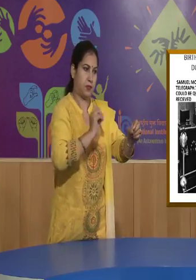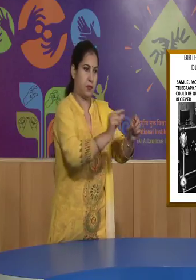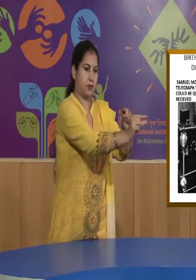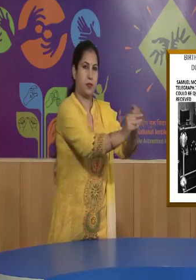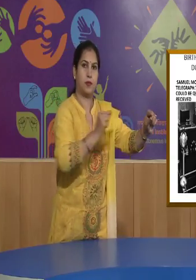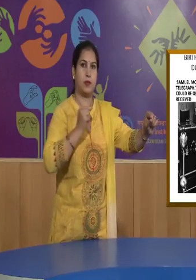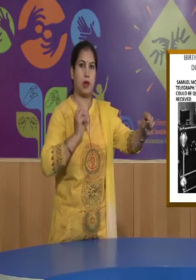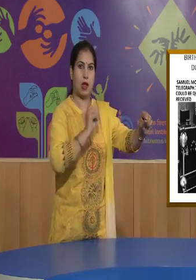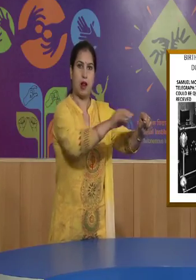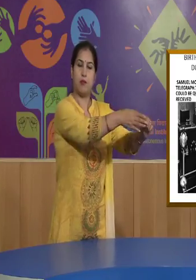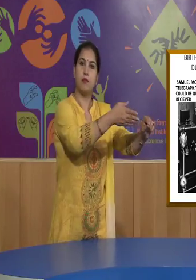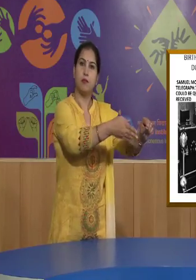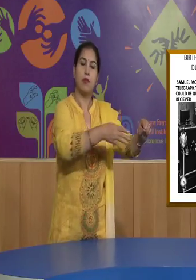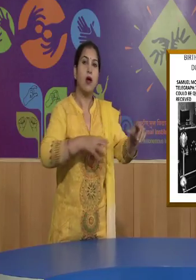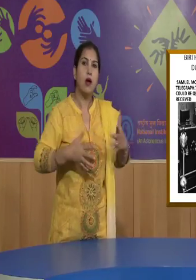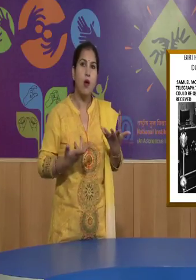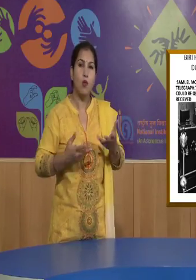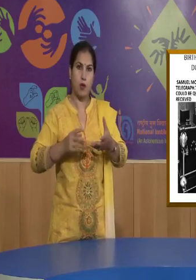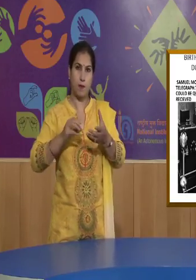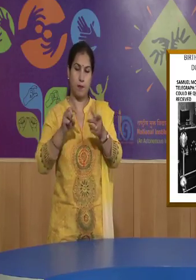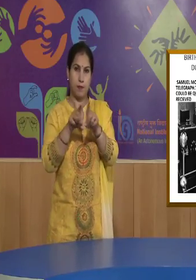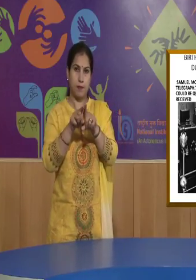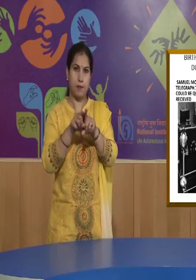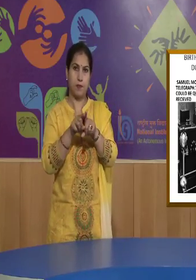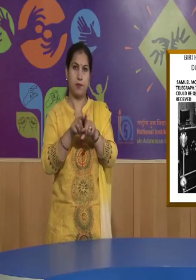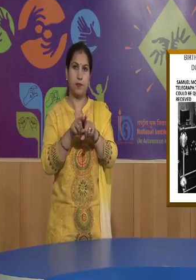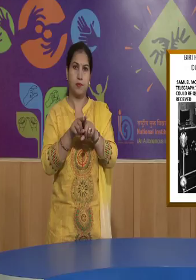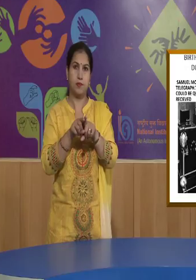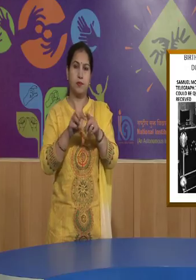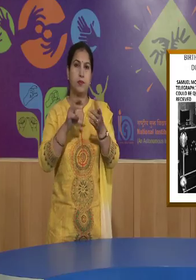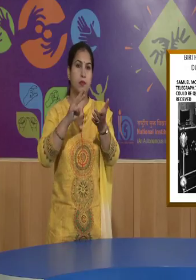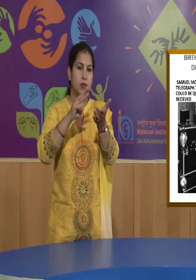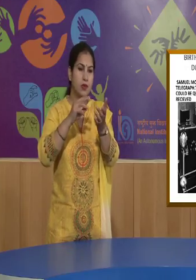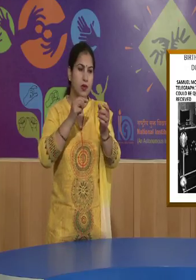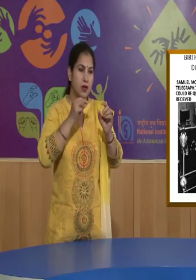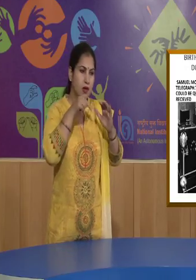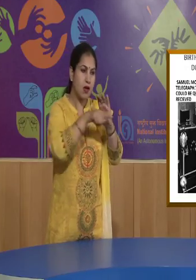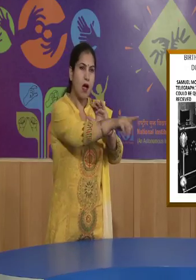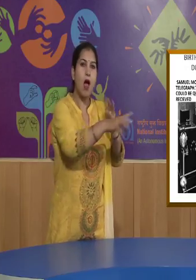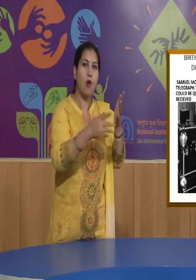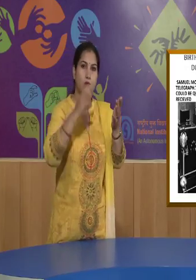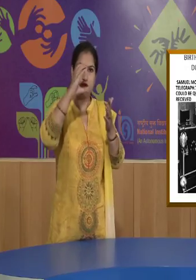usually in the form of Morse code.